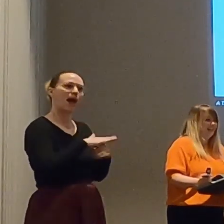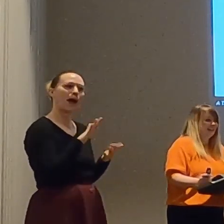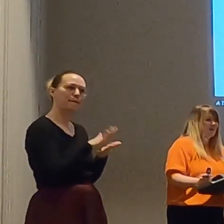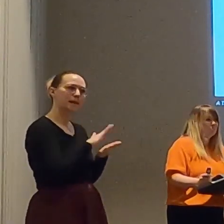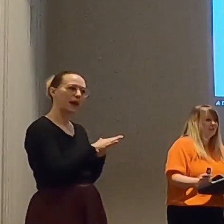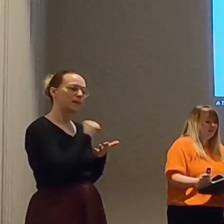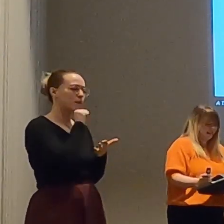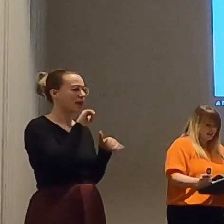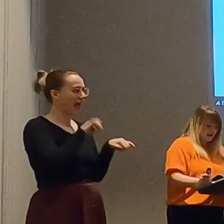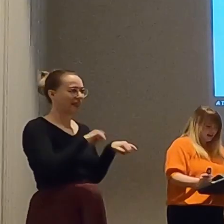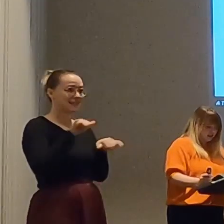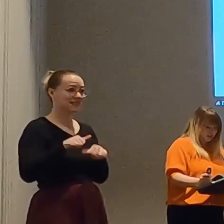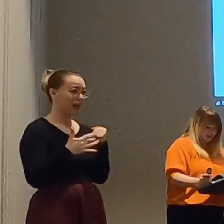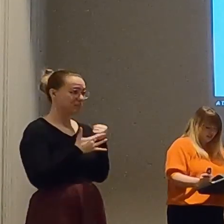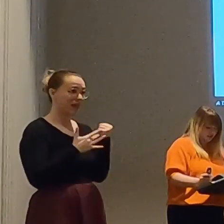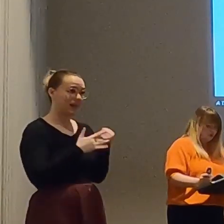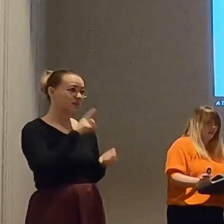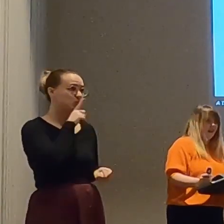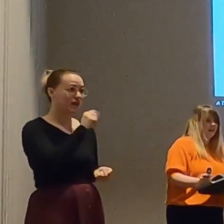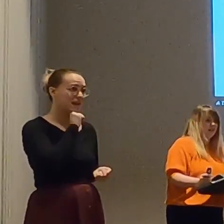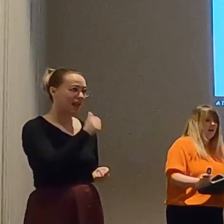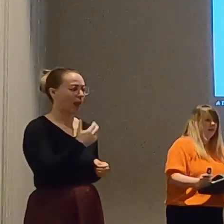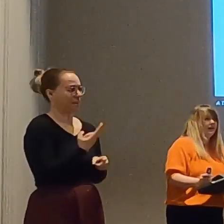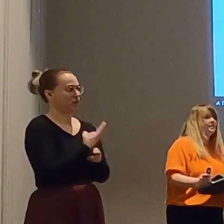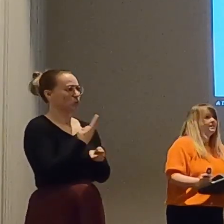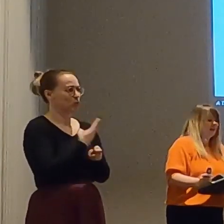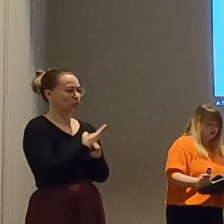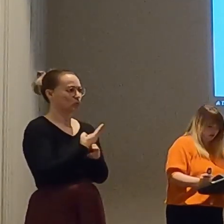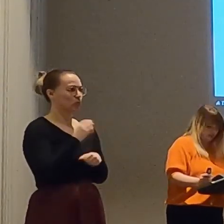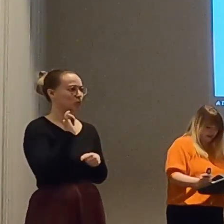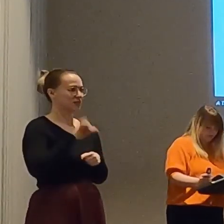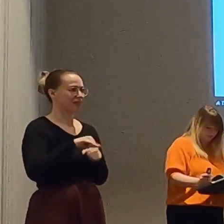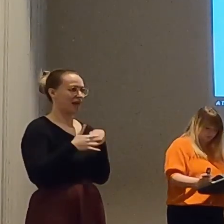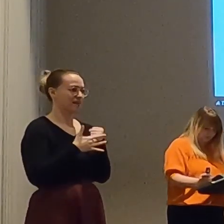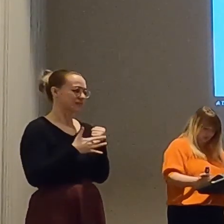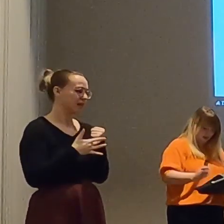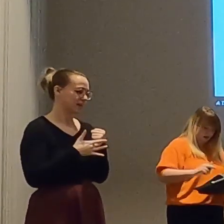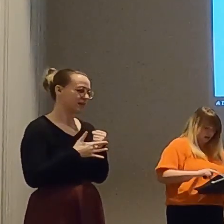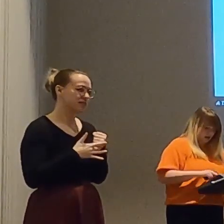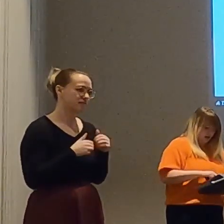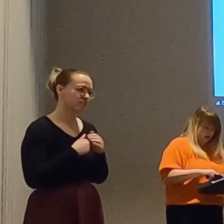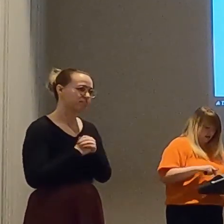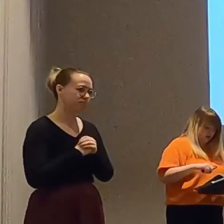same technique at all, but she's using this, the aesthetic look of it.